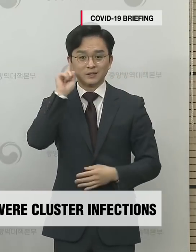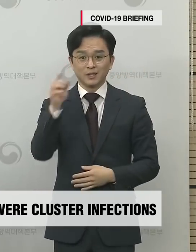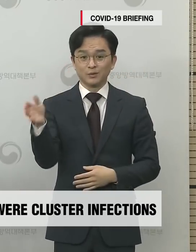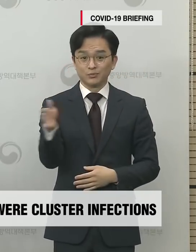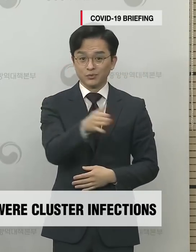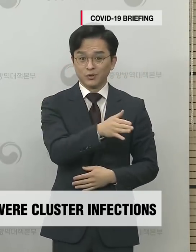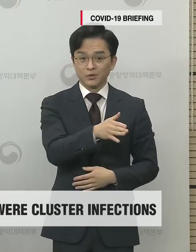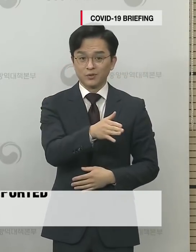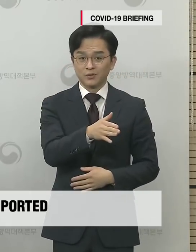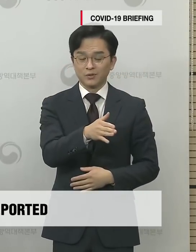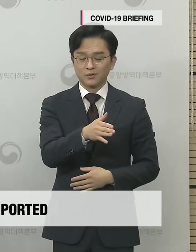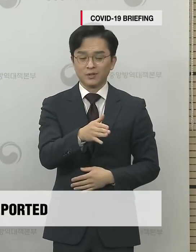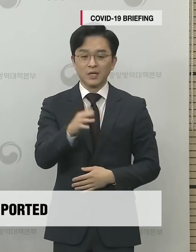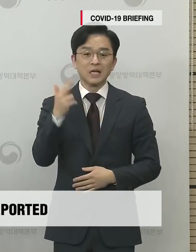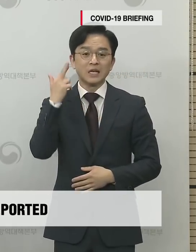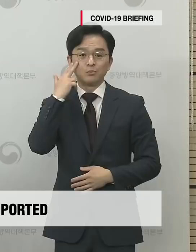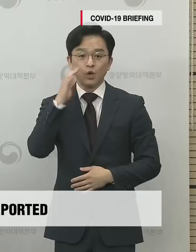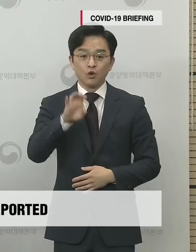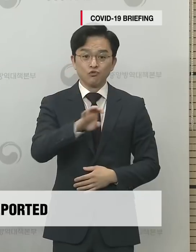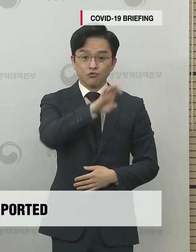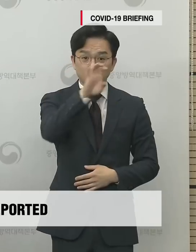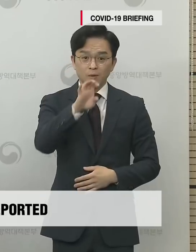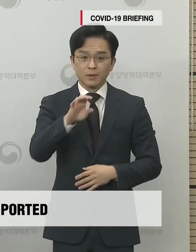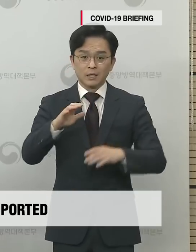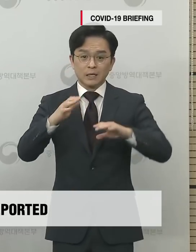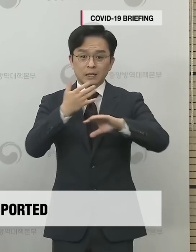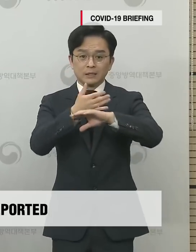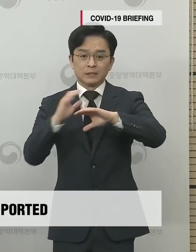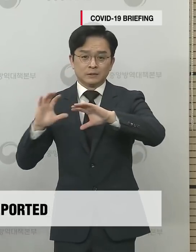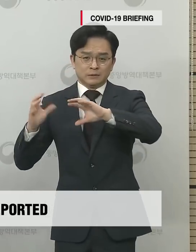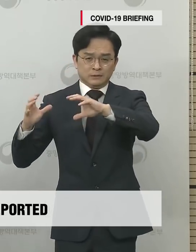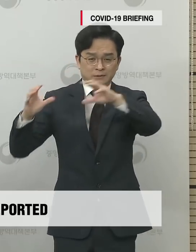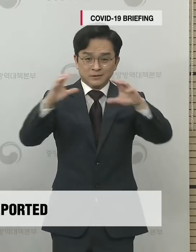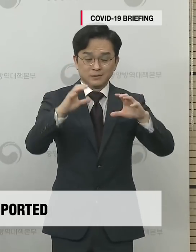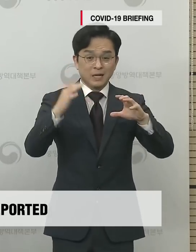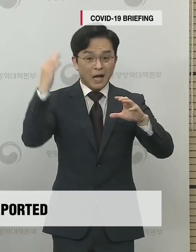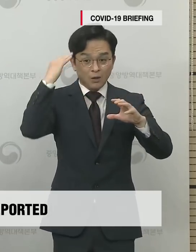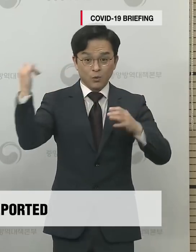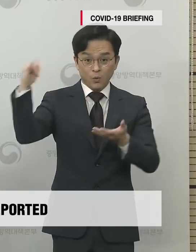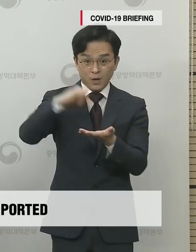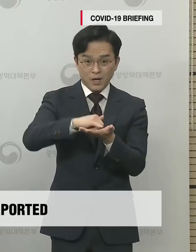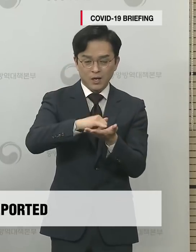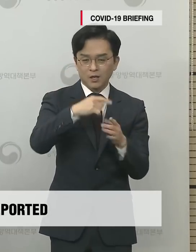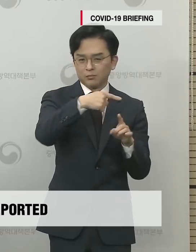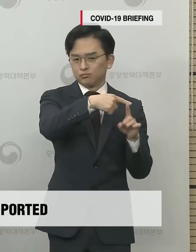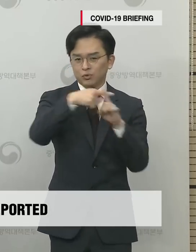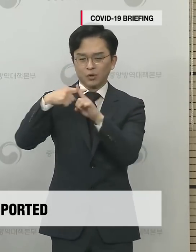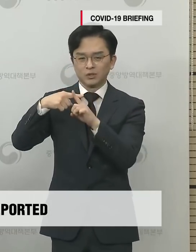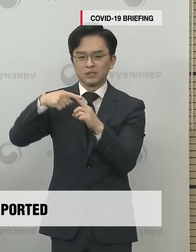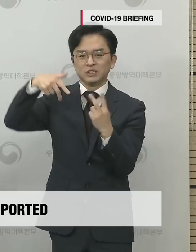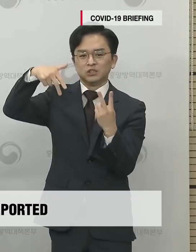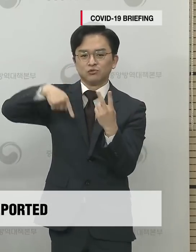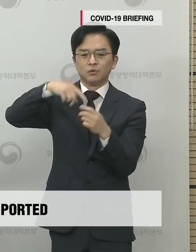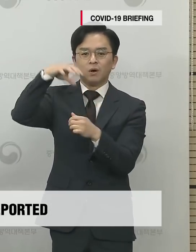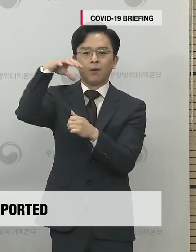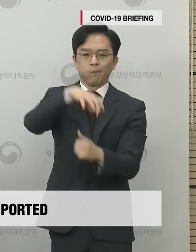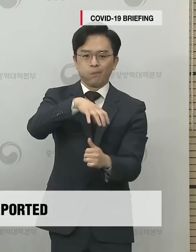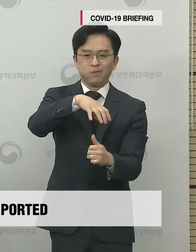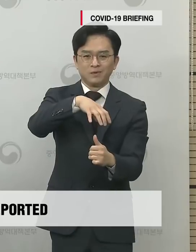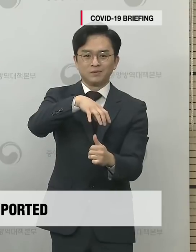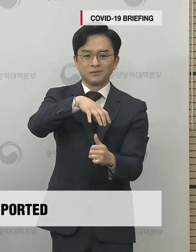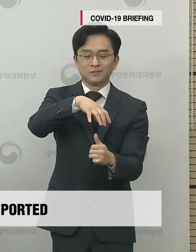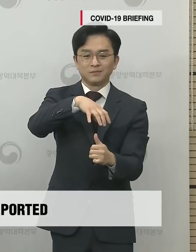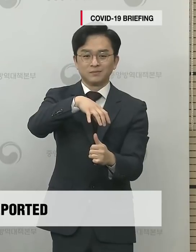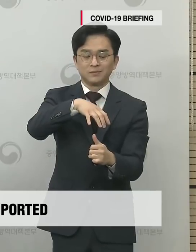foreigners, Korean nationals. And starting from April 1st, all of those who are coming abroad coming